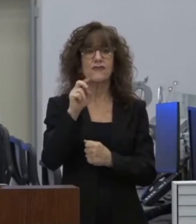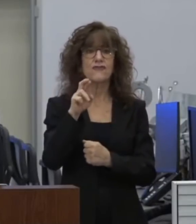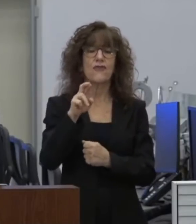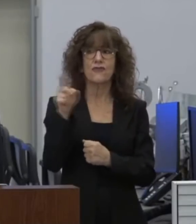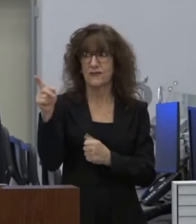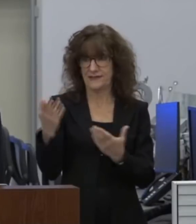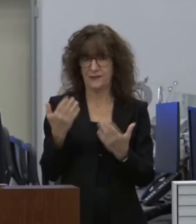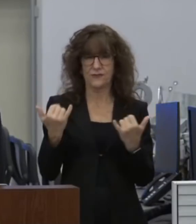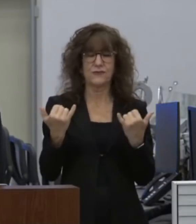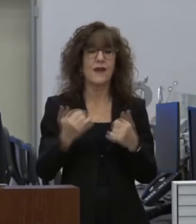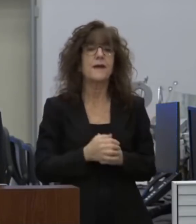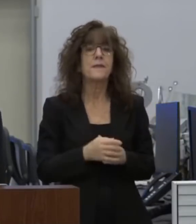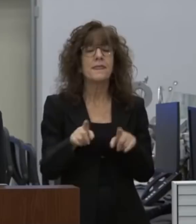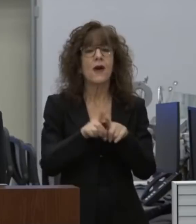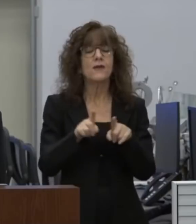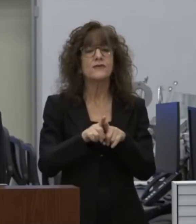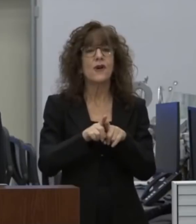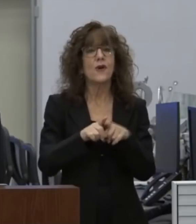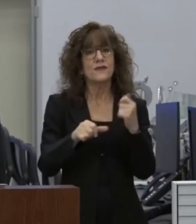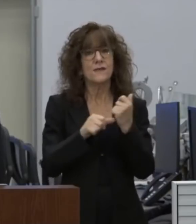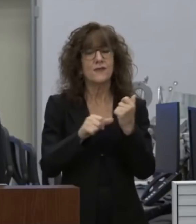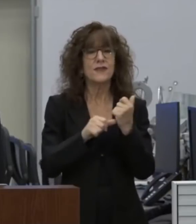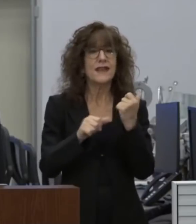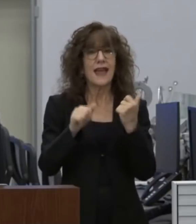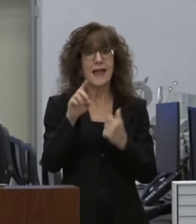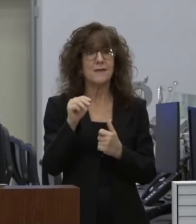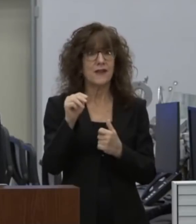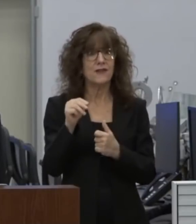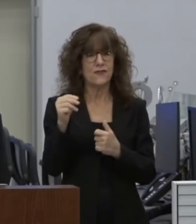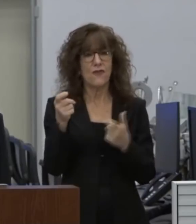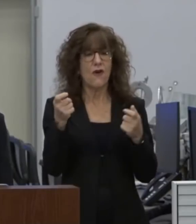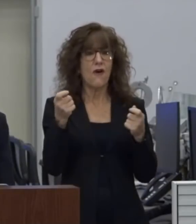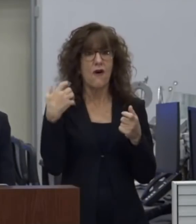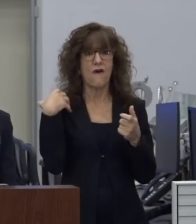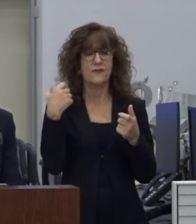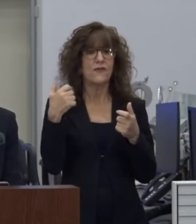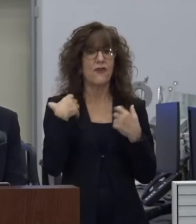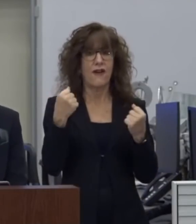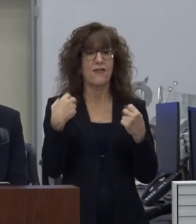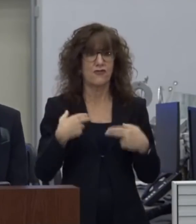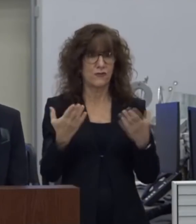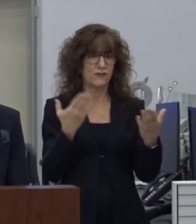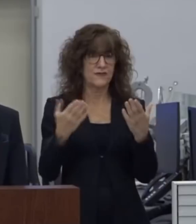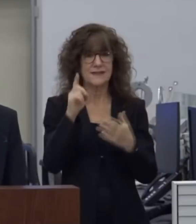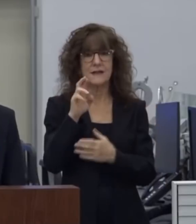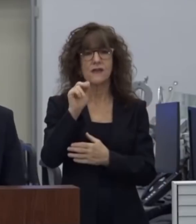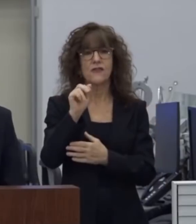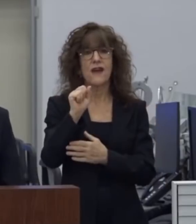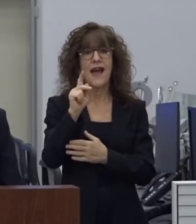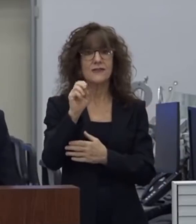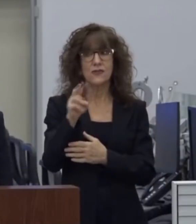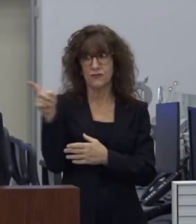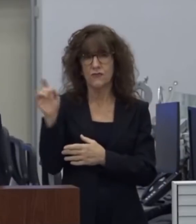me this morning, as well as our Deputy Chief Administrative Officer for Health and Human Services, Dr. Askew, who is here. And we